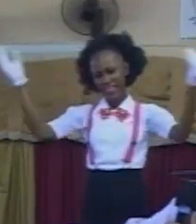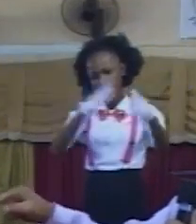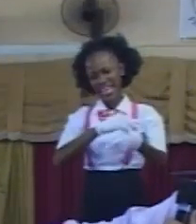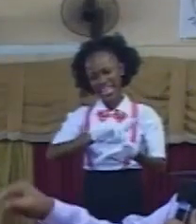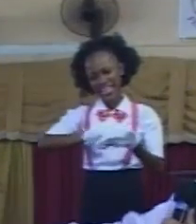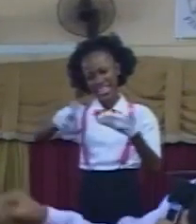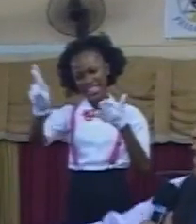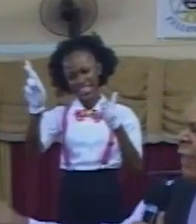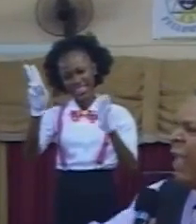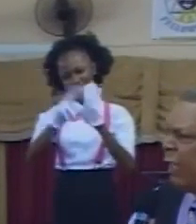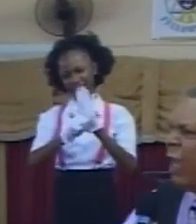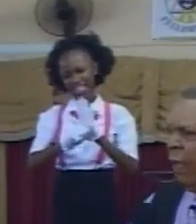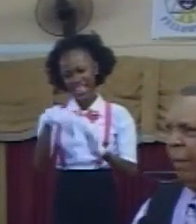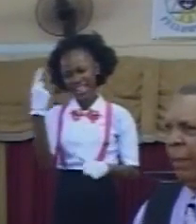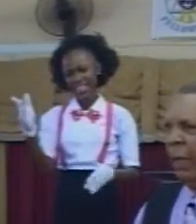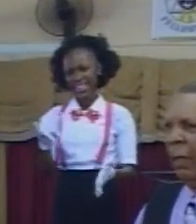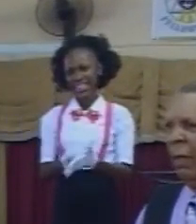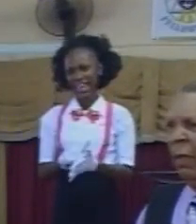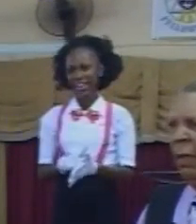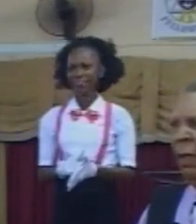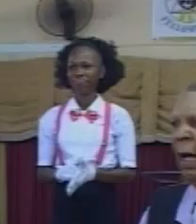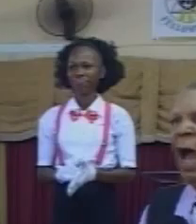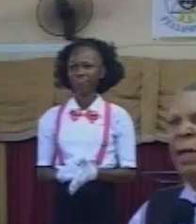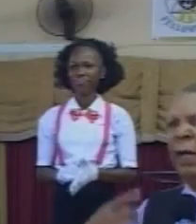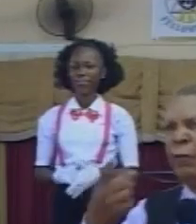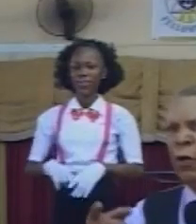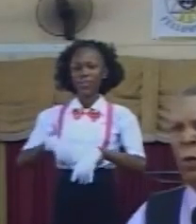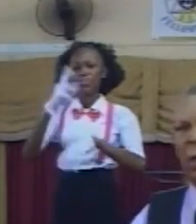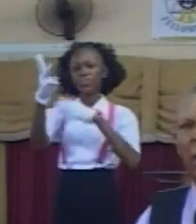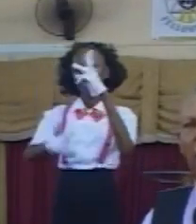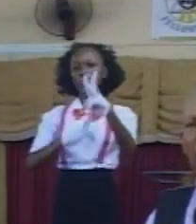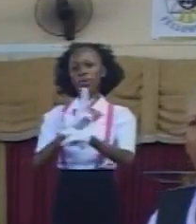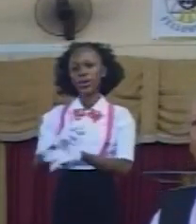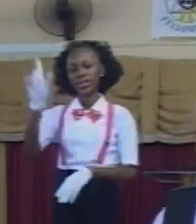that the Gentiles are seeking, I will give to you.